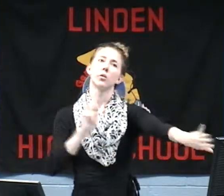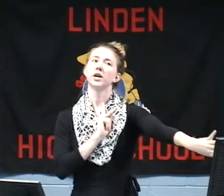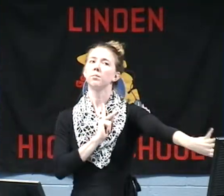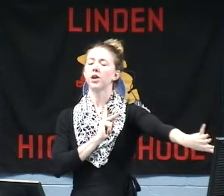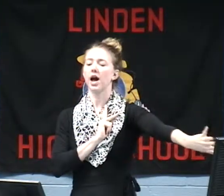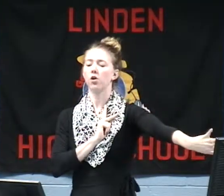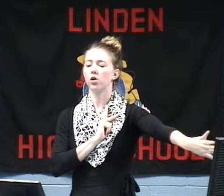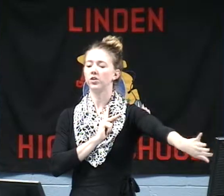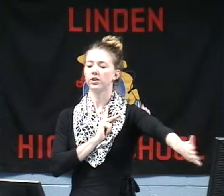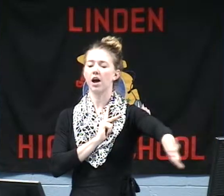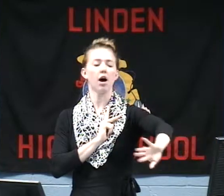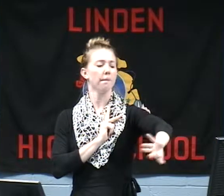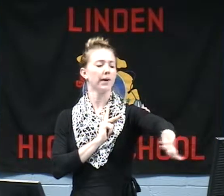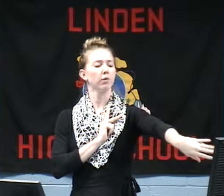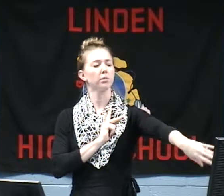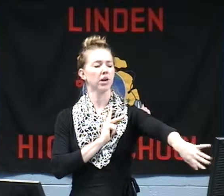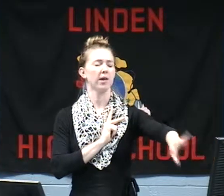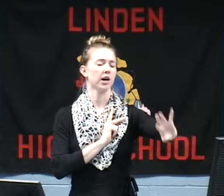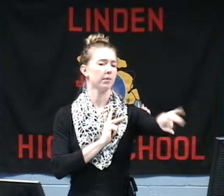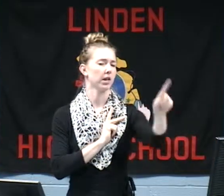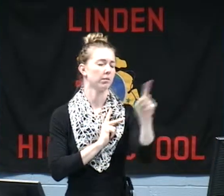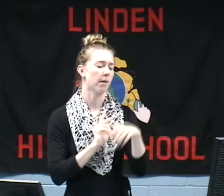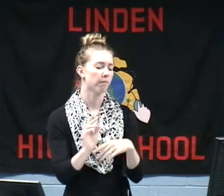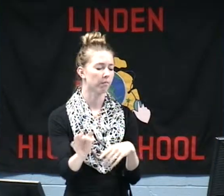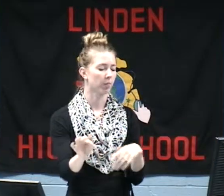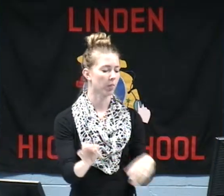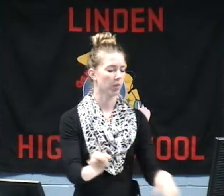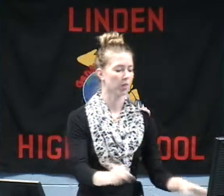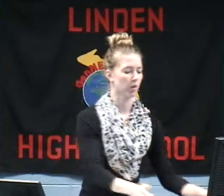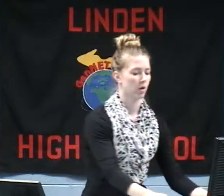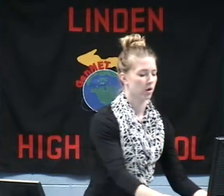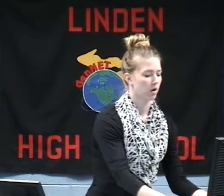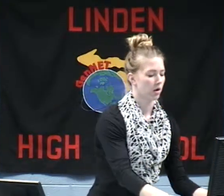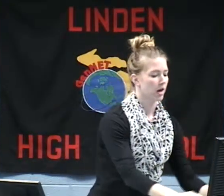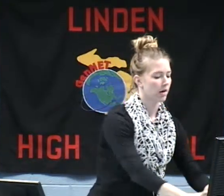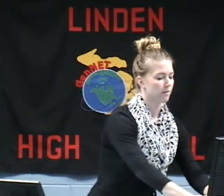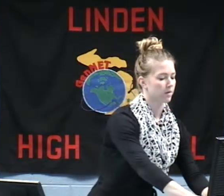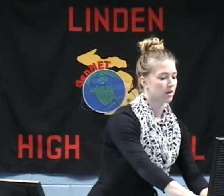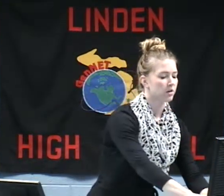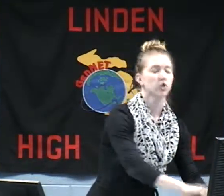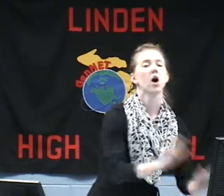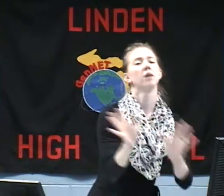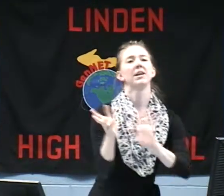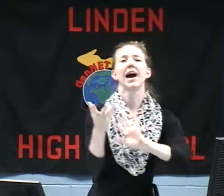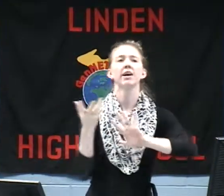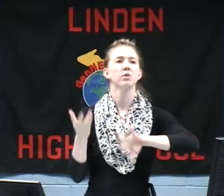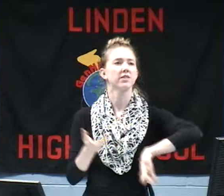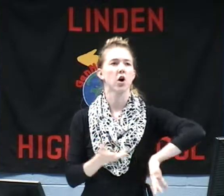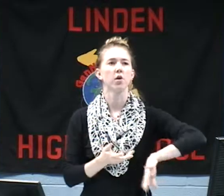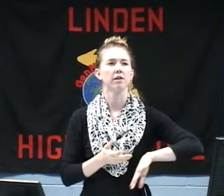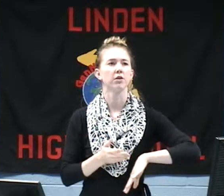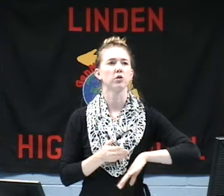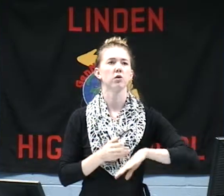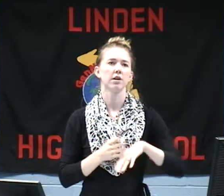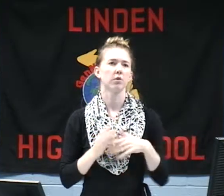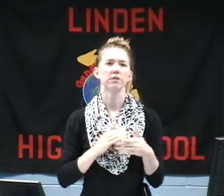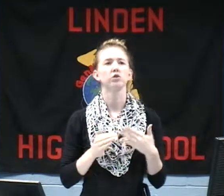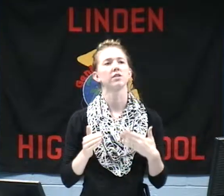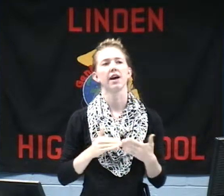We're gonna put it on hold, just but I will put it back up in a little bit. You're older for a reason. So Carmen, I always know if one of you doesn't have the